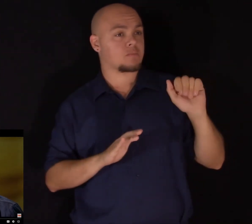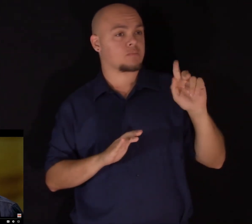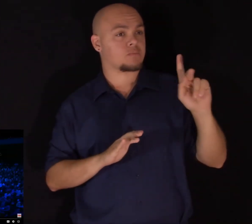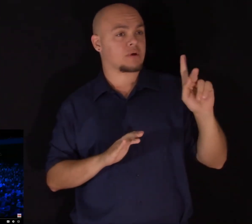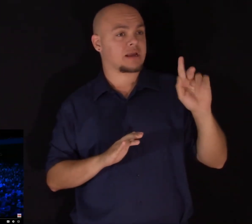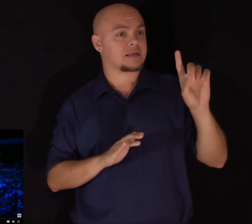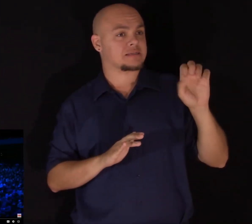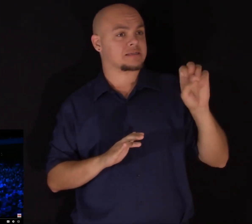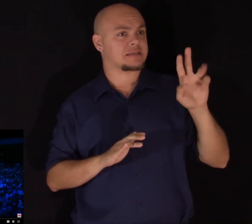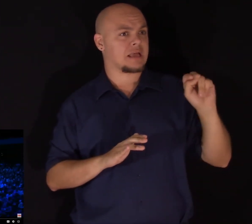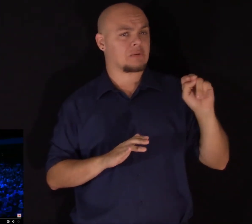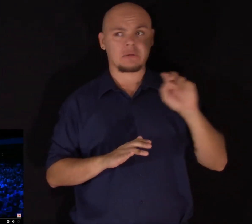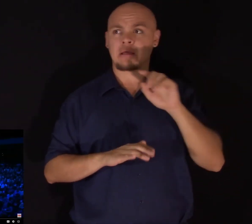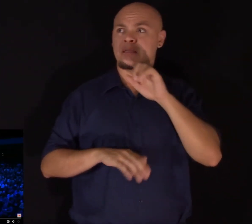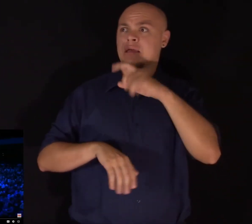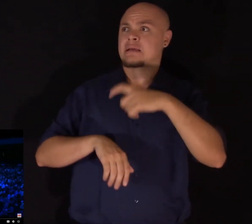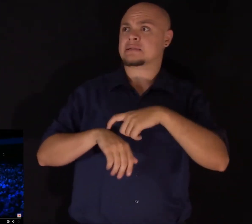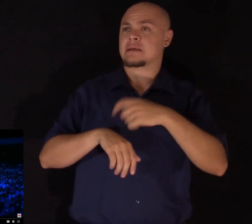idea?"